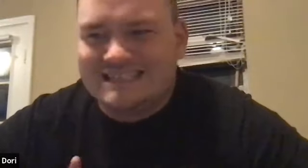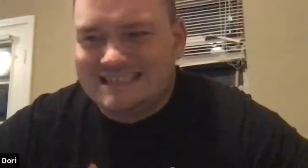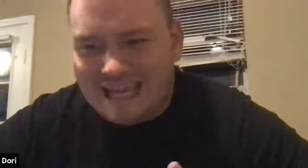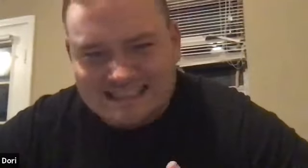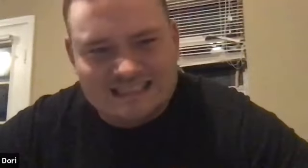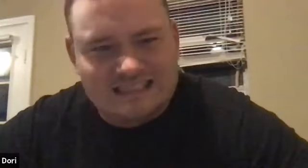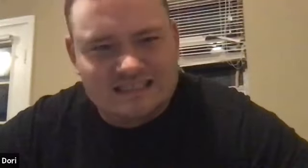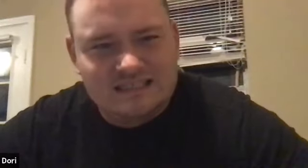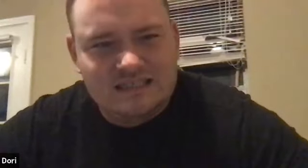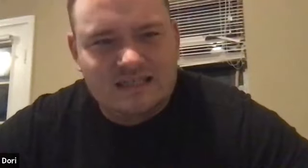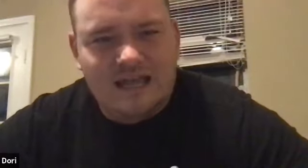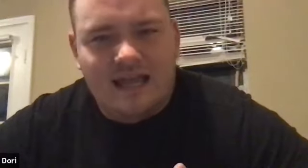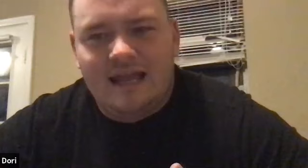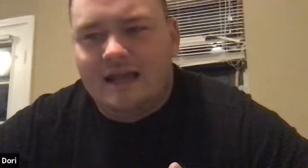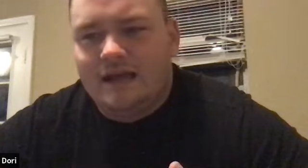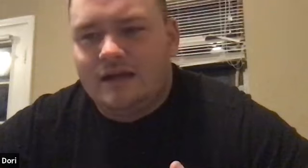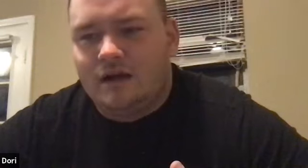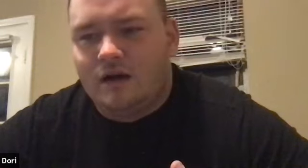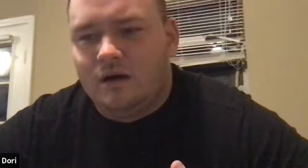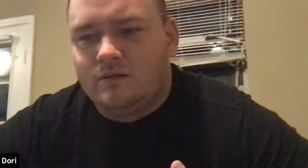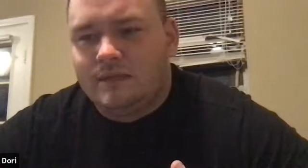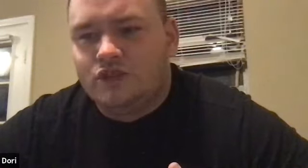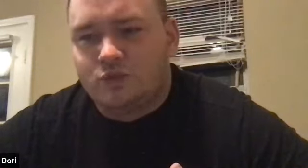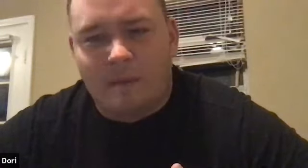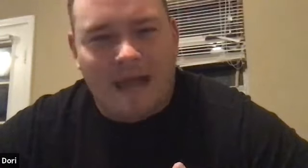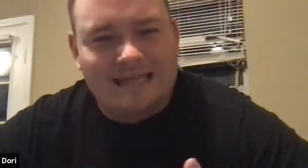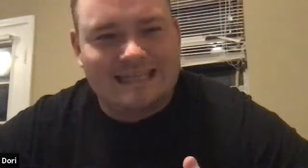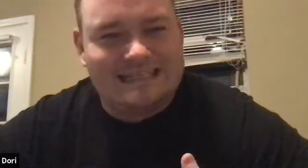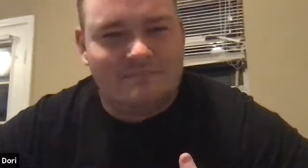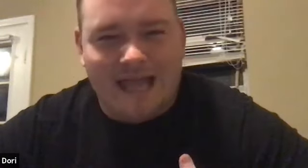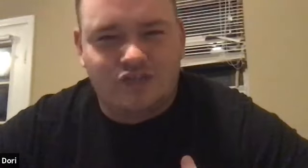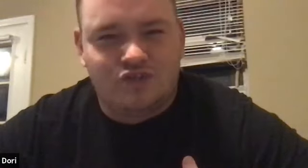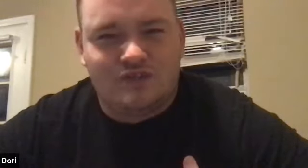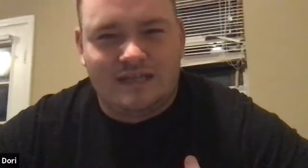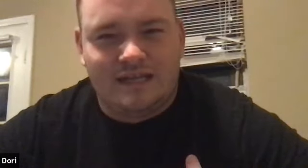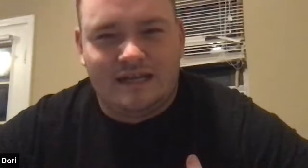it's Texas. And he just went back to get his master's in